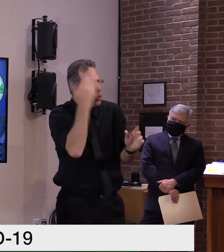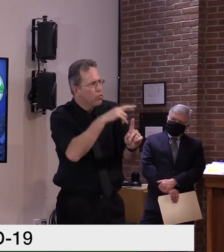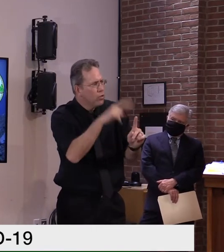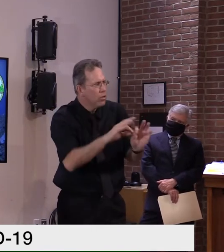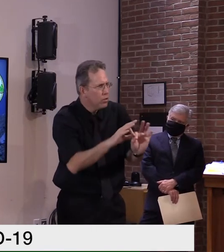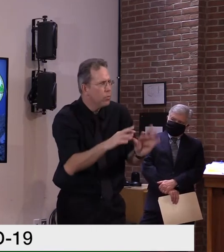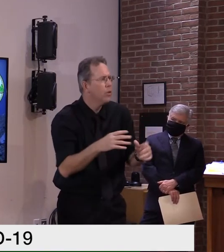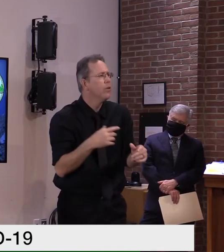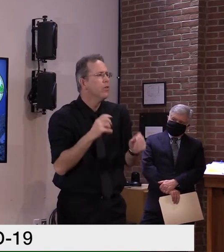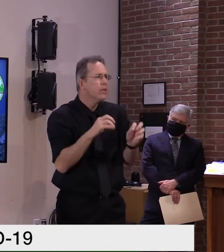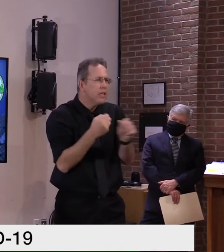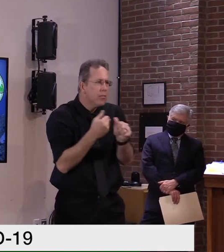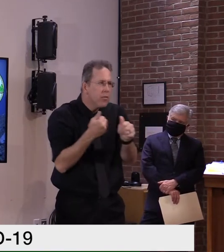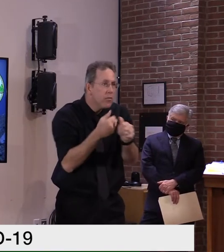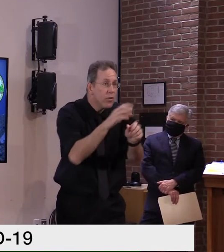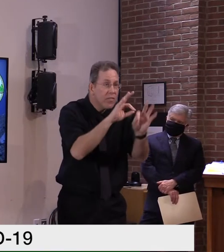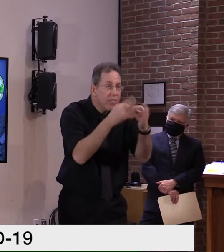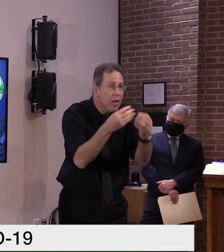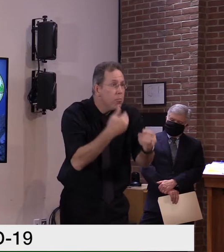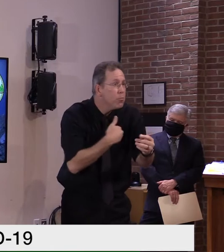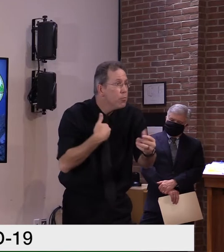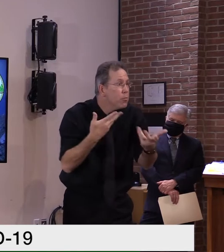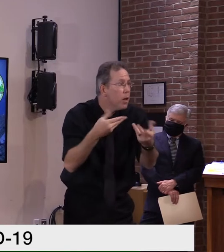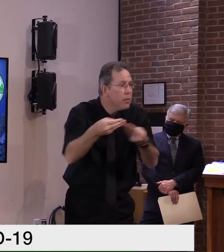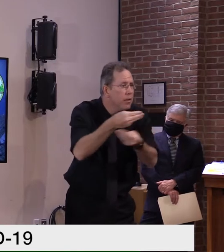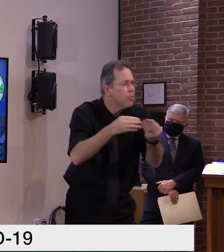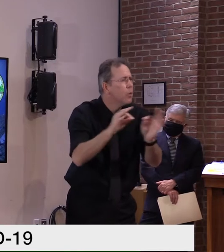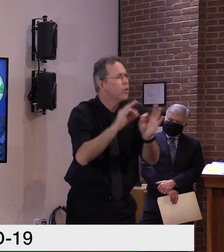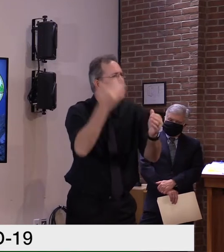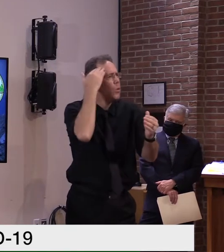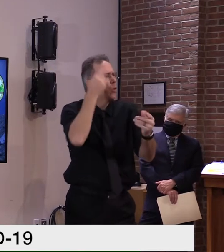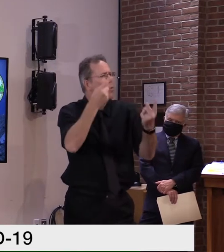others. So this is important.